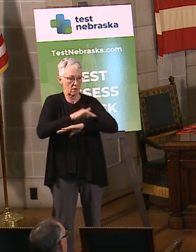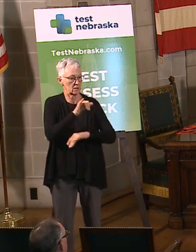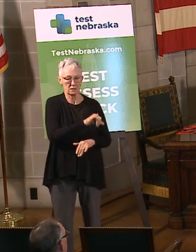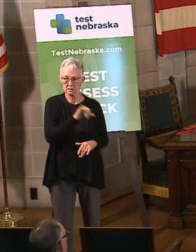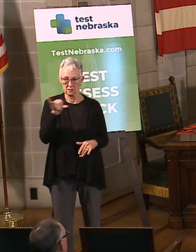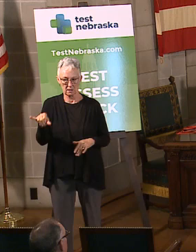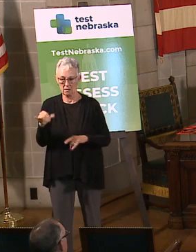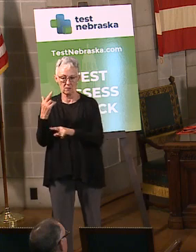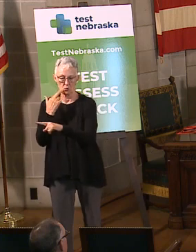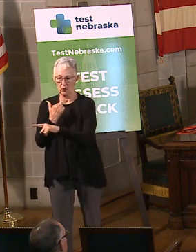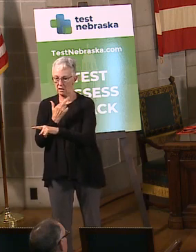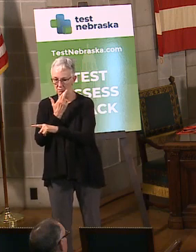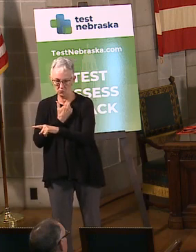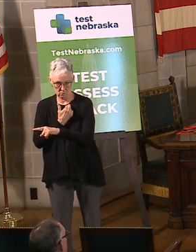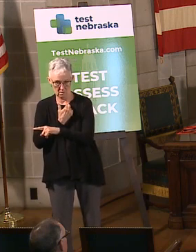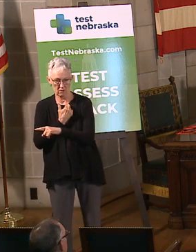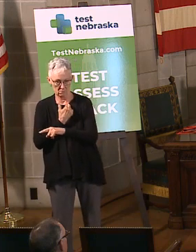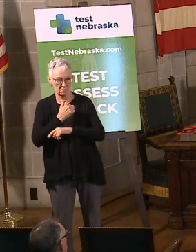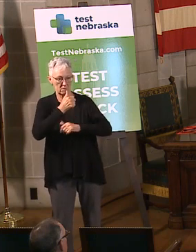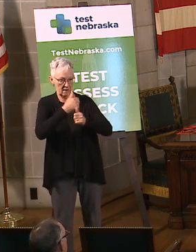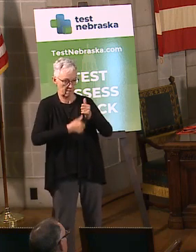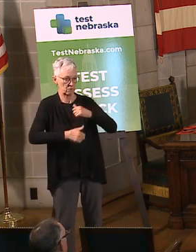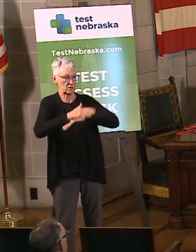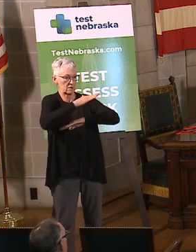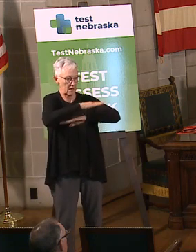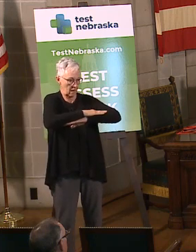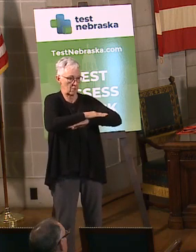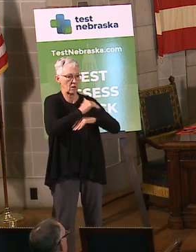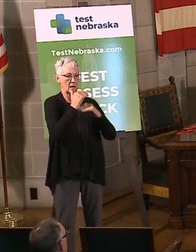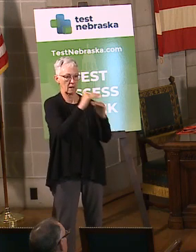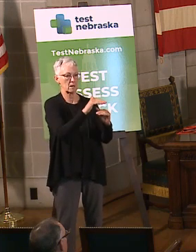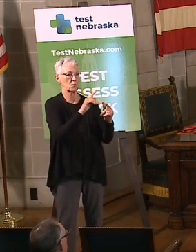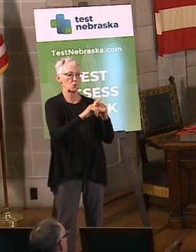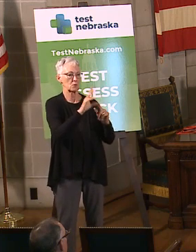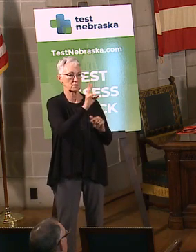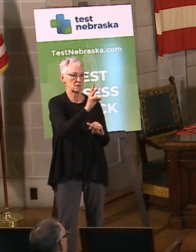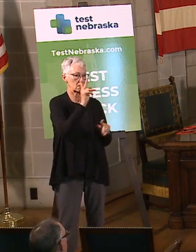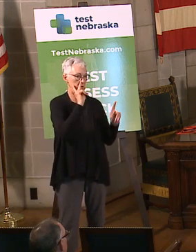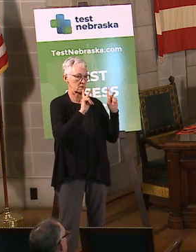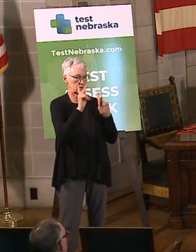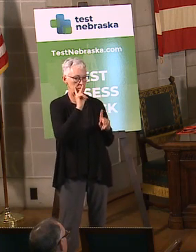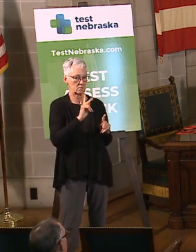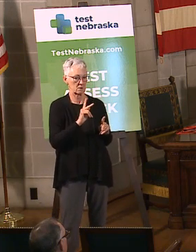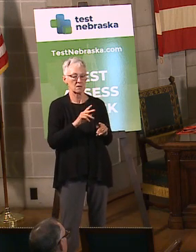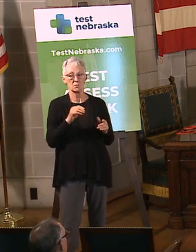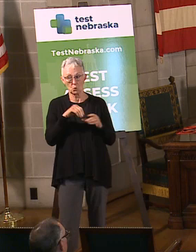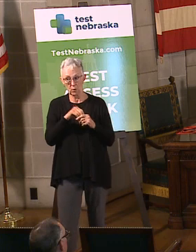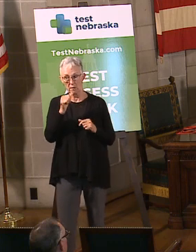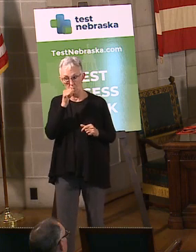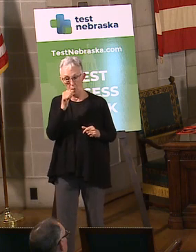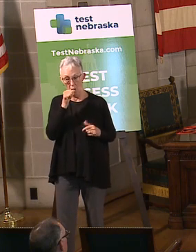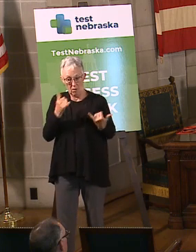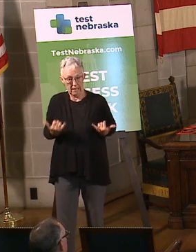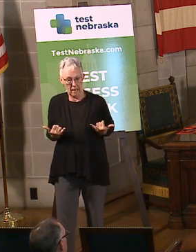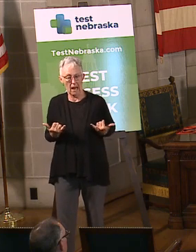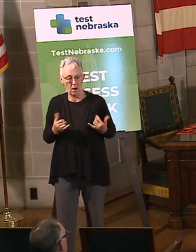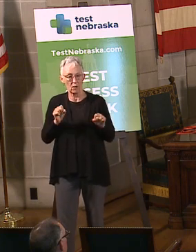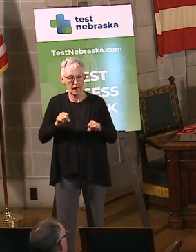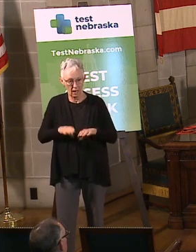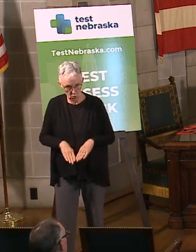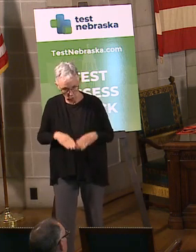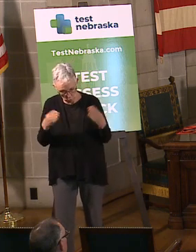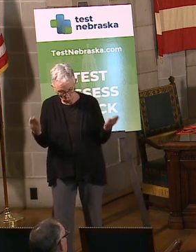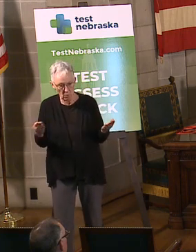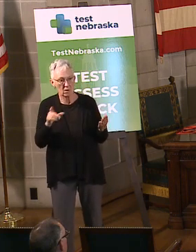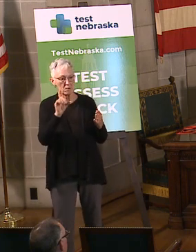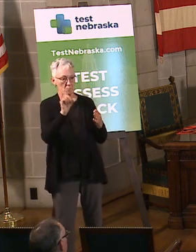6, tables can only be 6, same thing for bars. Patrons seated at a table, maximum of 6 feet, or